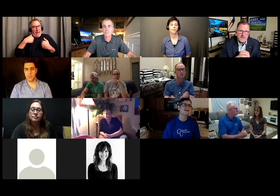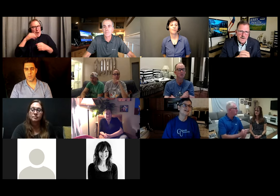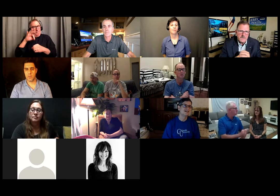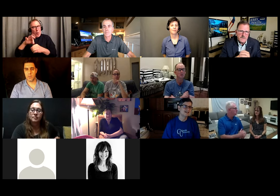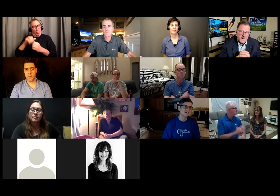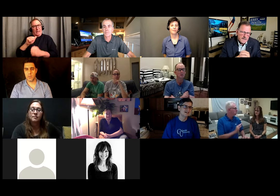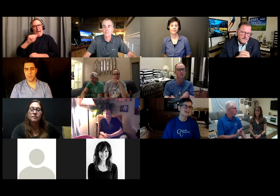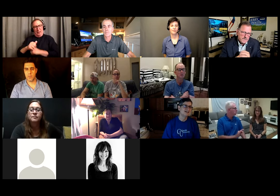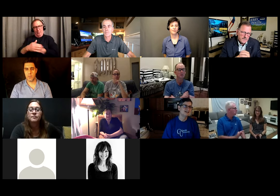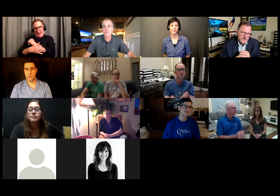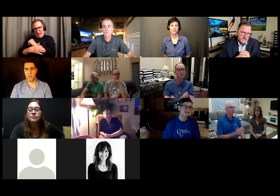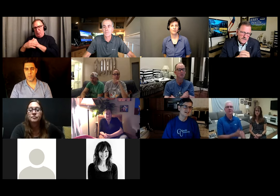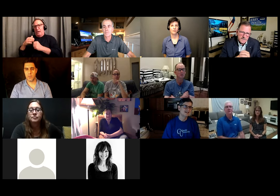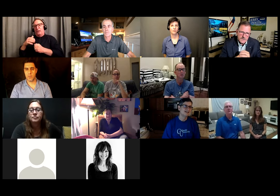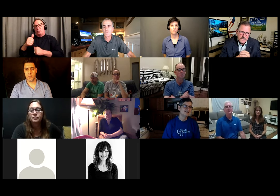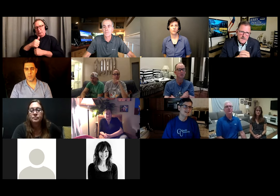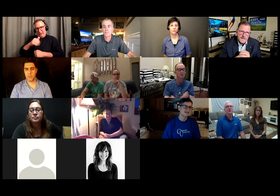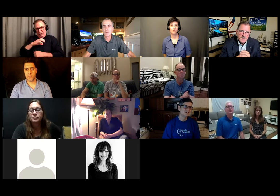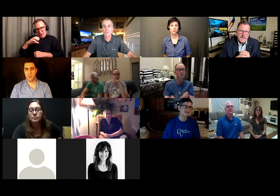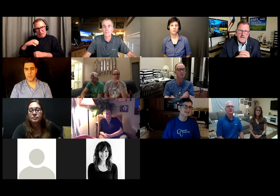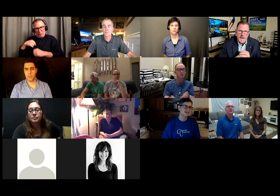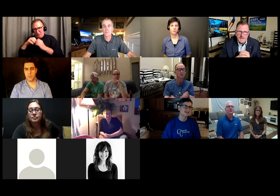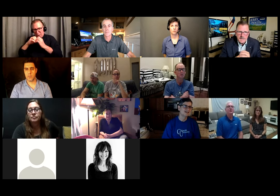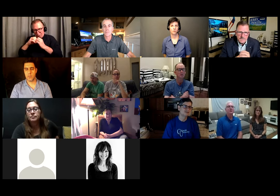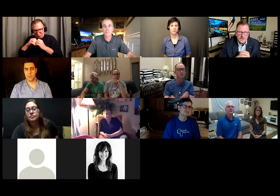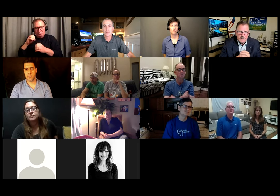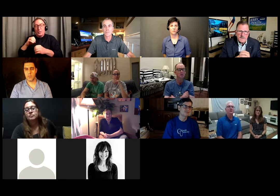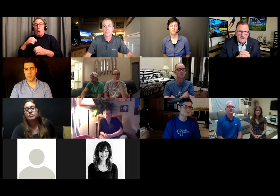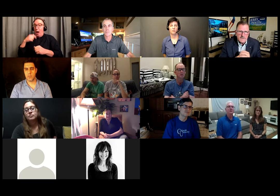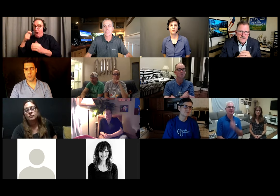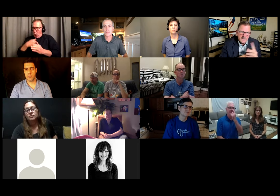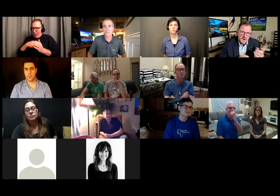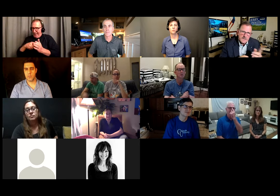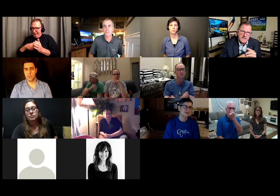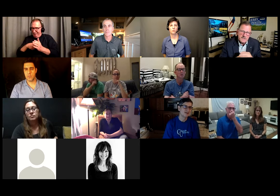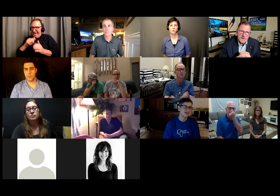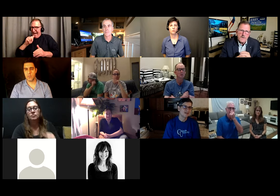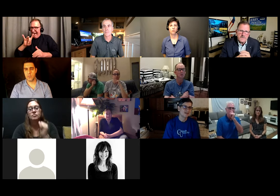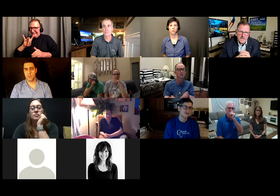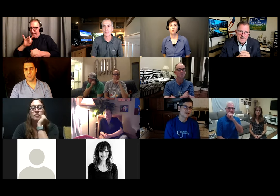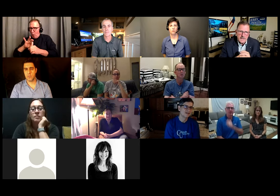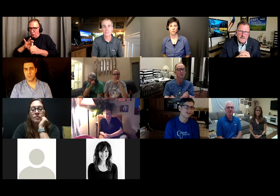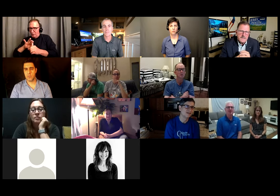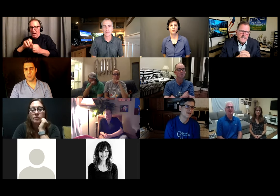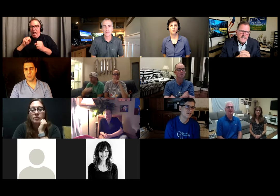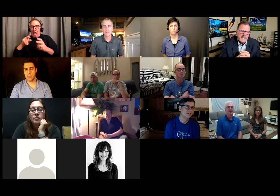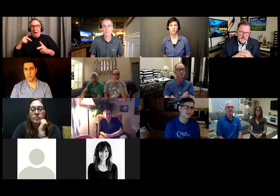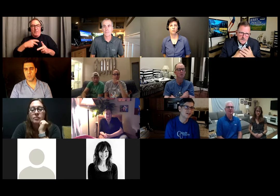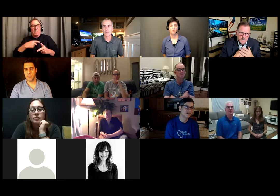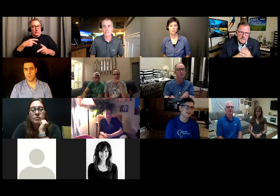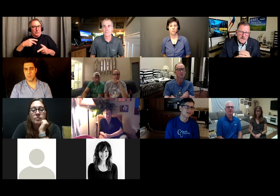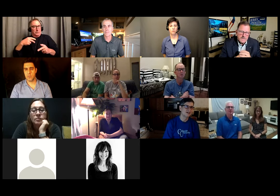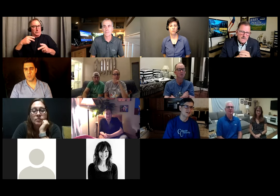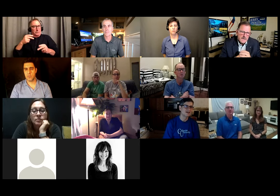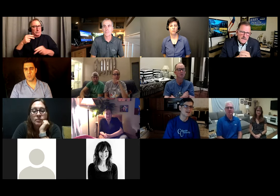County Transportation Commission. We needed 18 votes. A lot of us called in, spoke, sent letters,